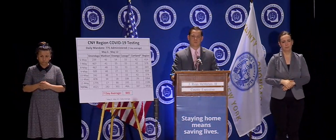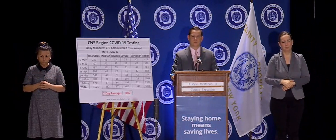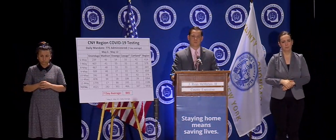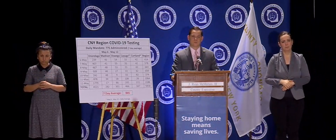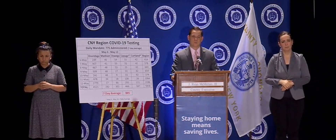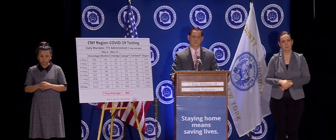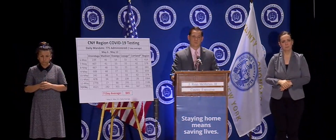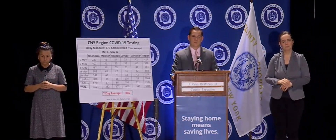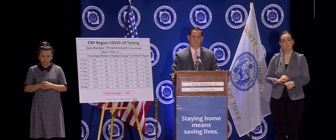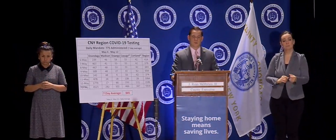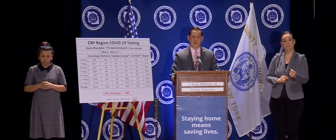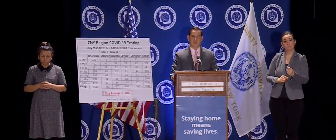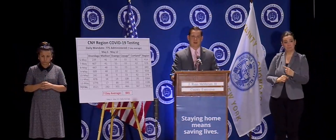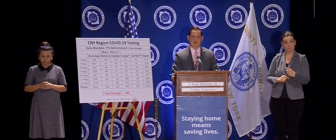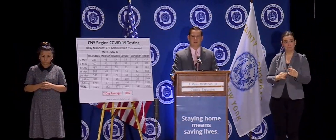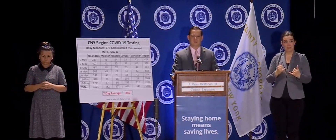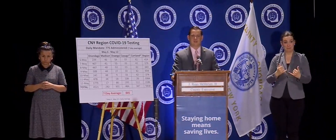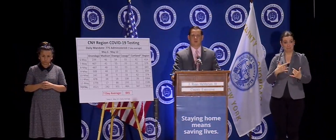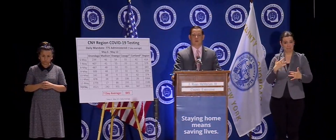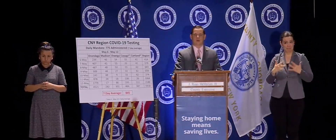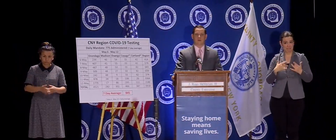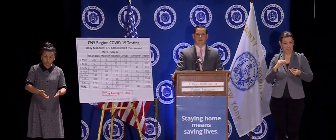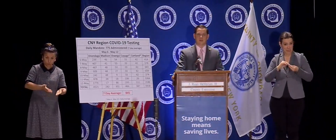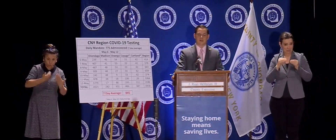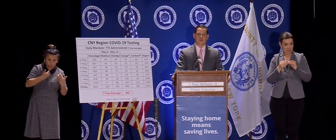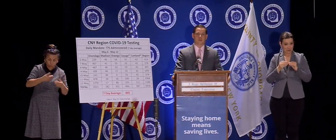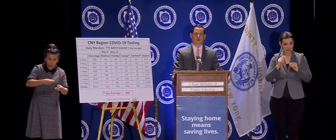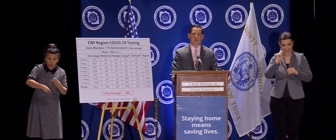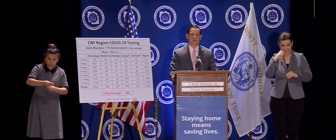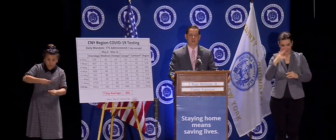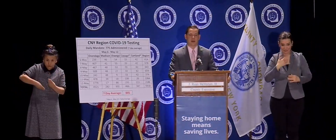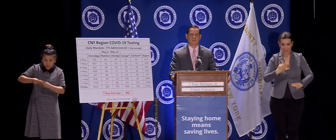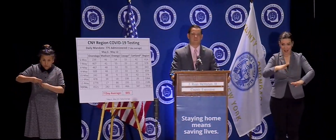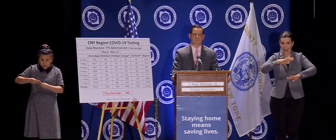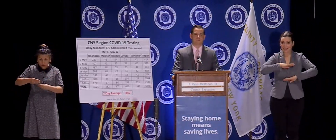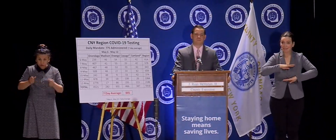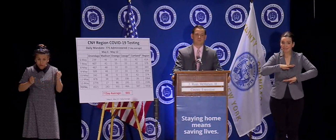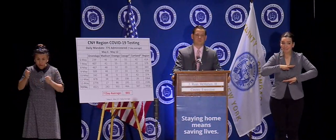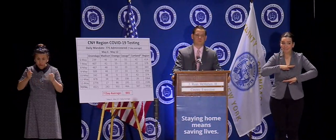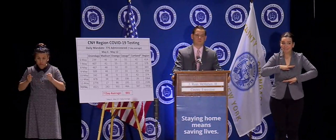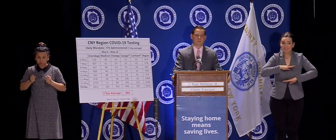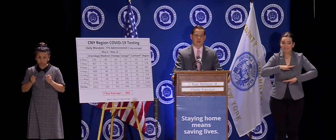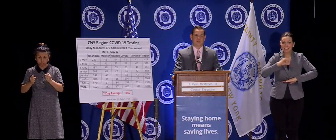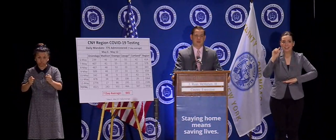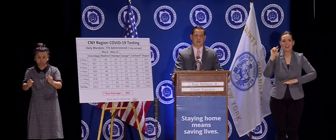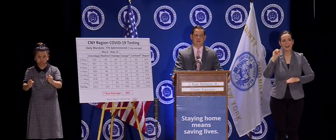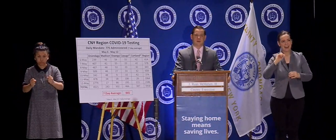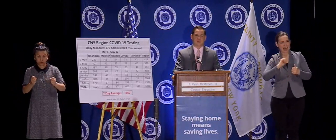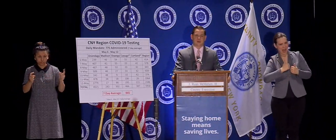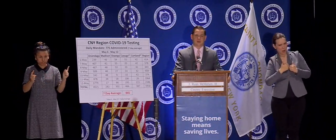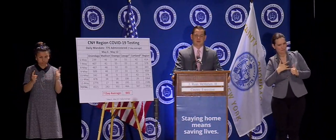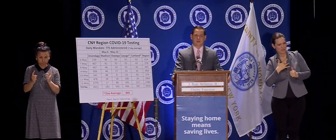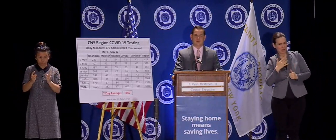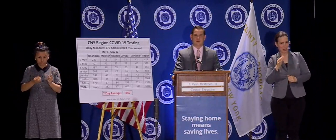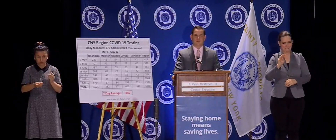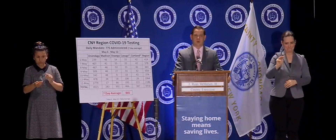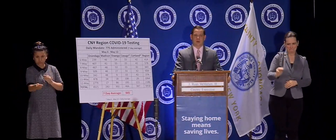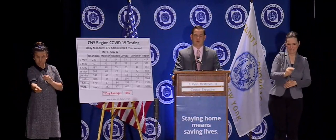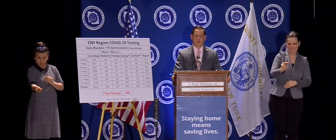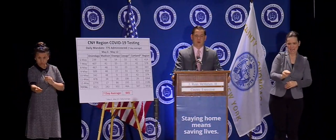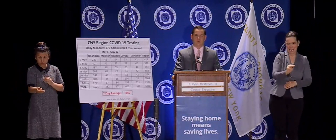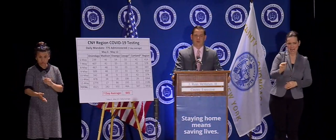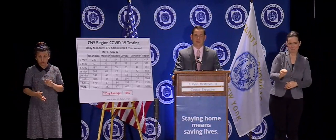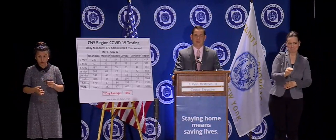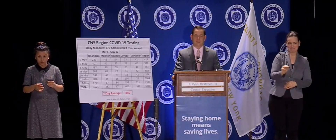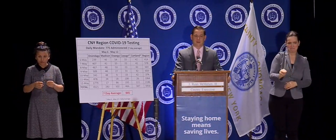feel to everyone? Yeah, I think so. That's an interesting question. I think Monday